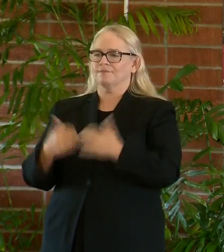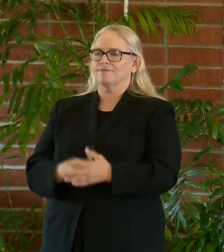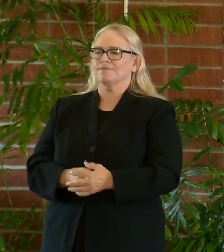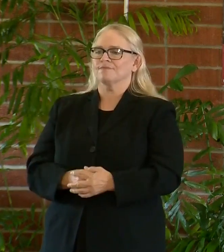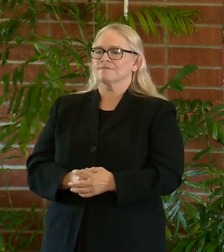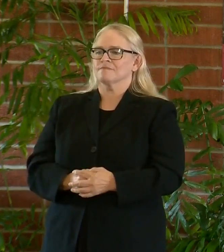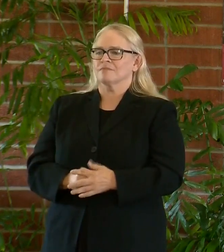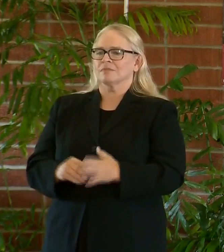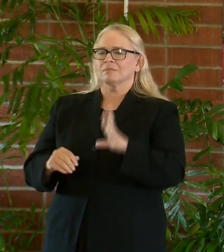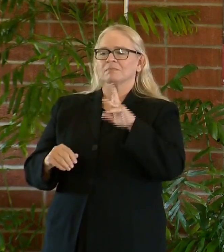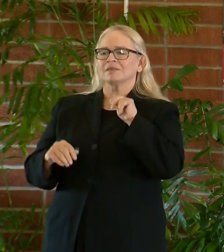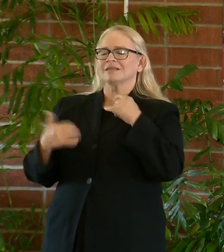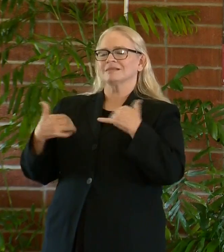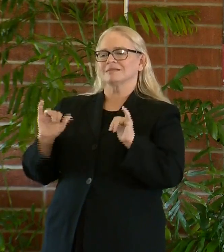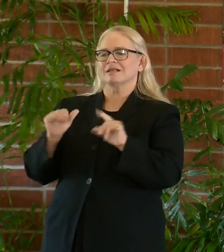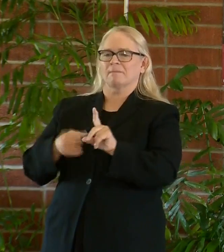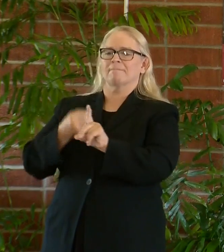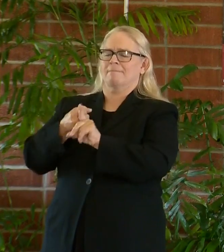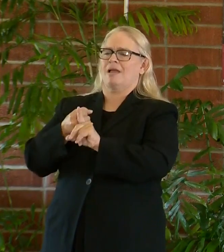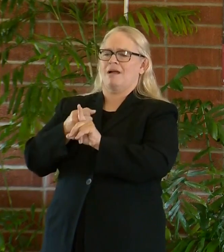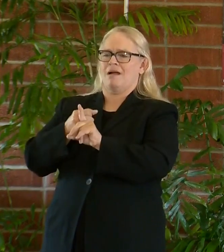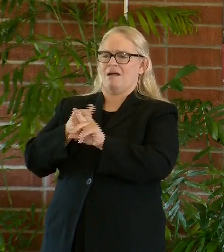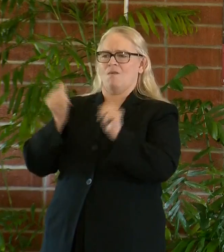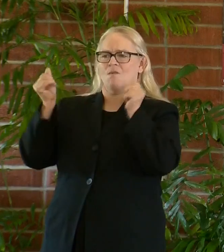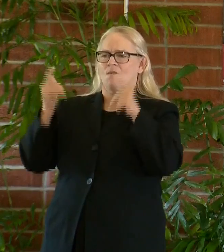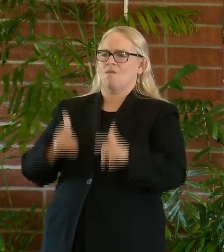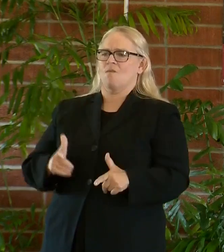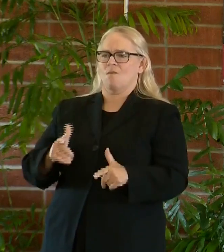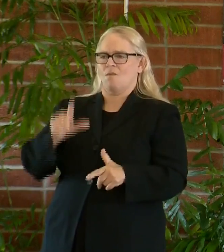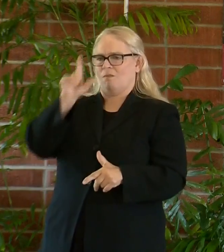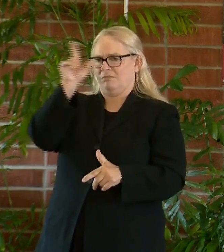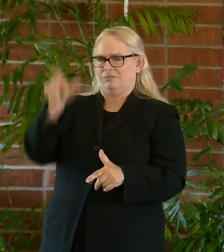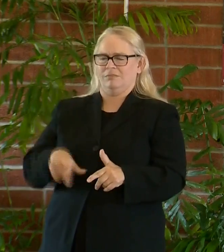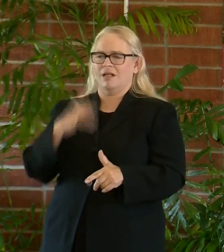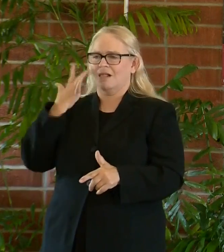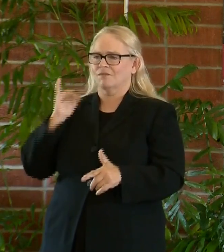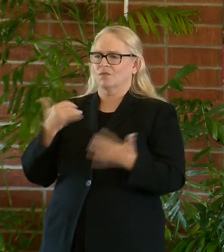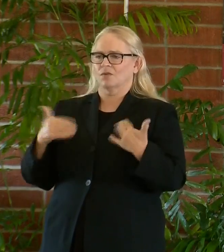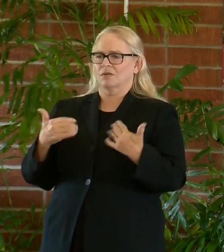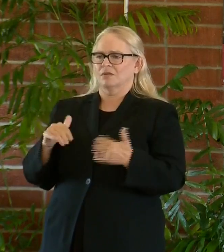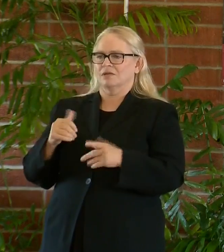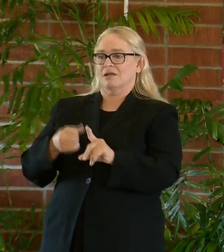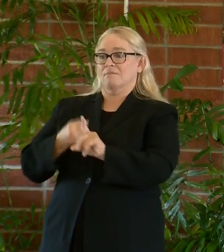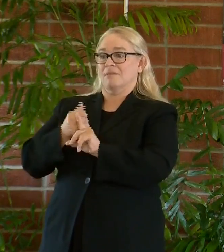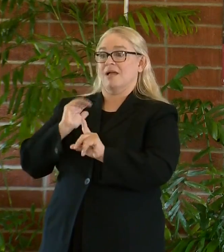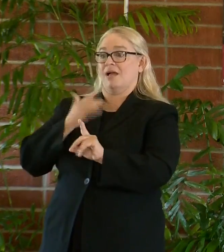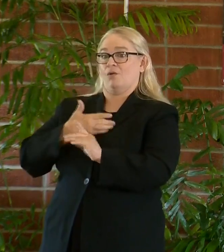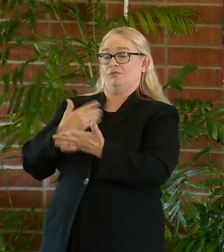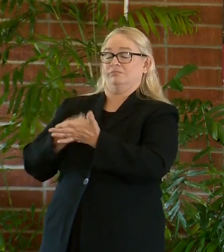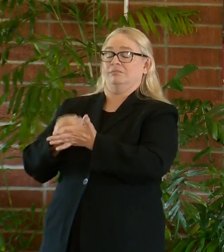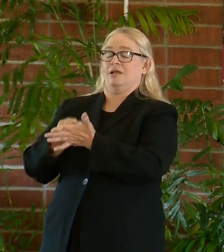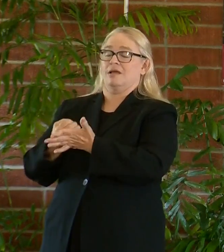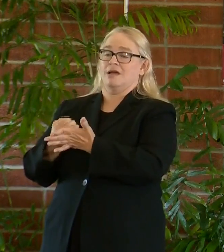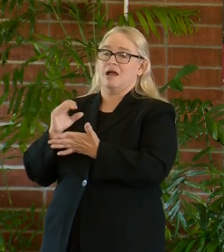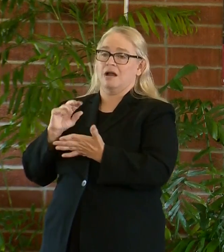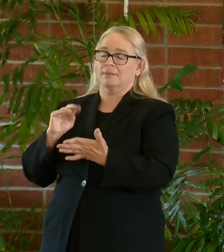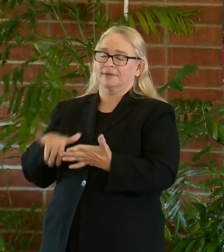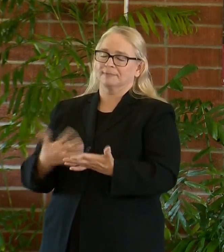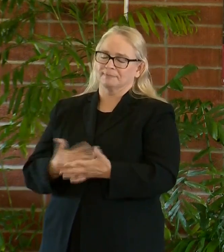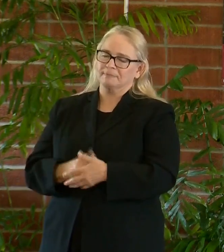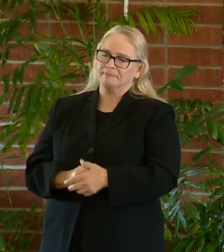is impacting all of our state and its economy. And so let me just express deep